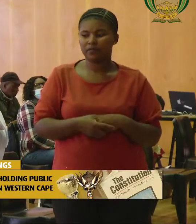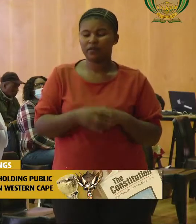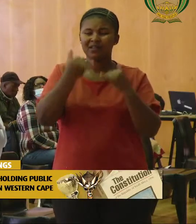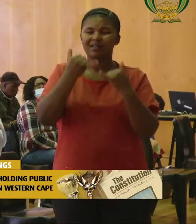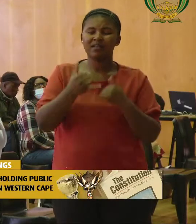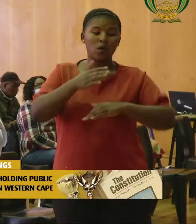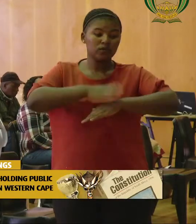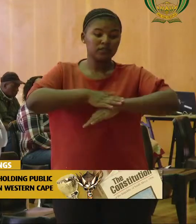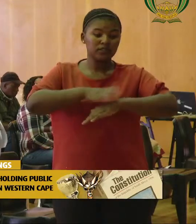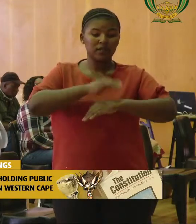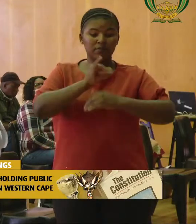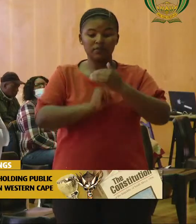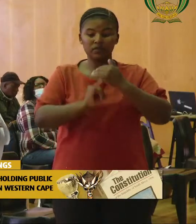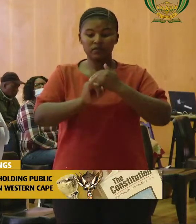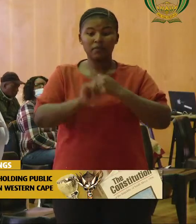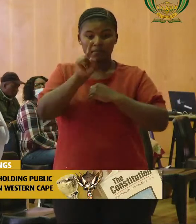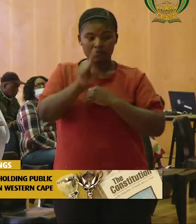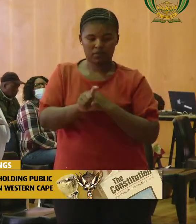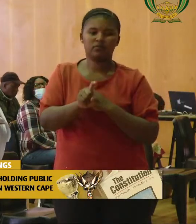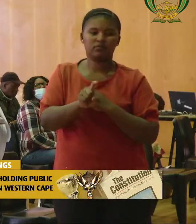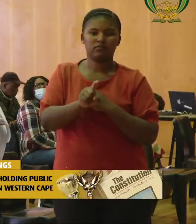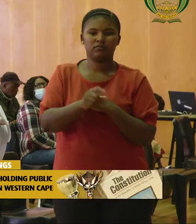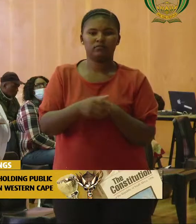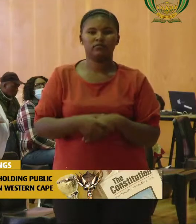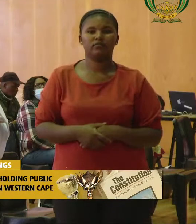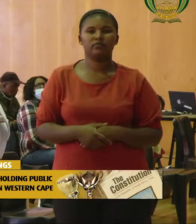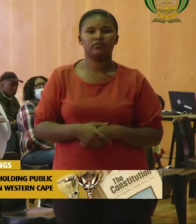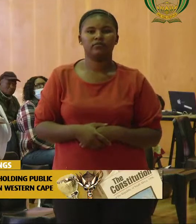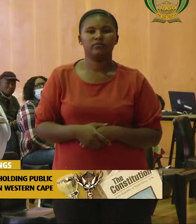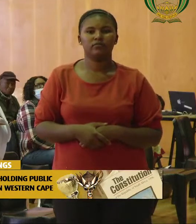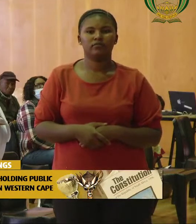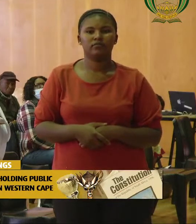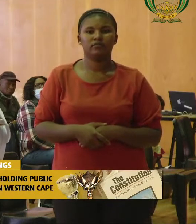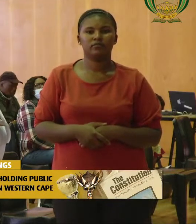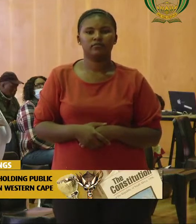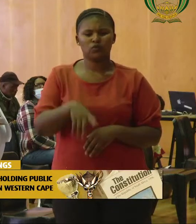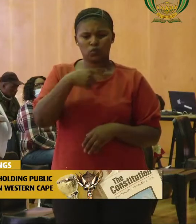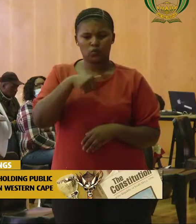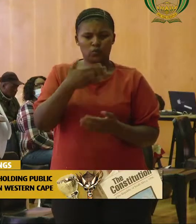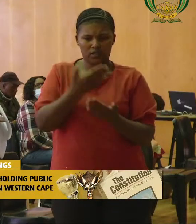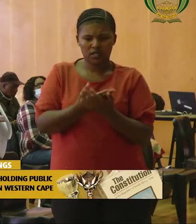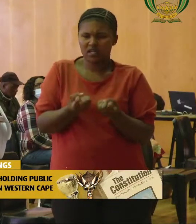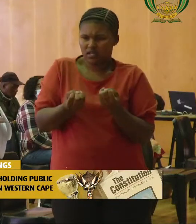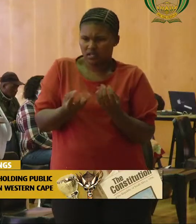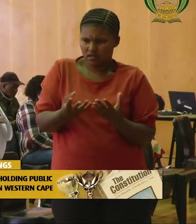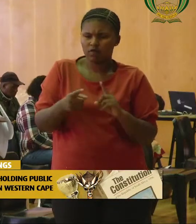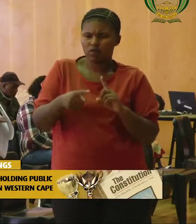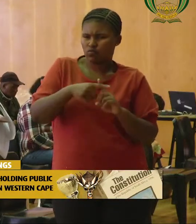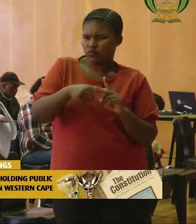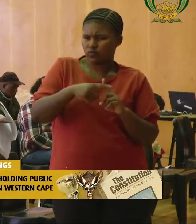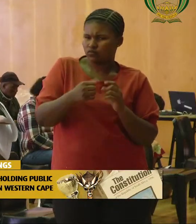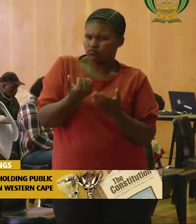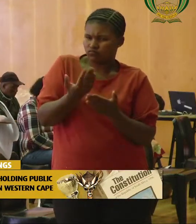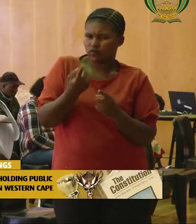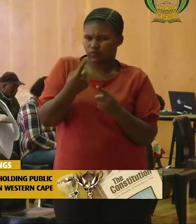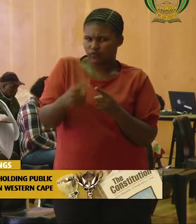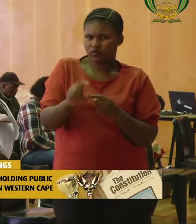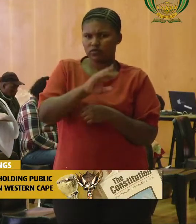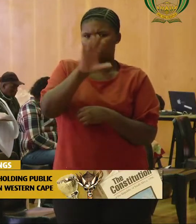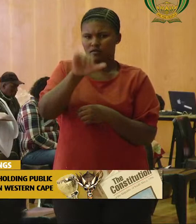for independence to be recognized. We can provide a positive contribution to our democratic